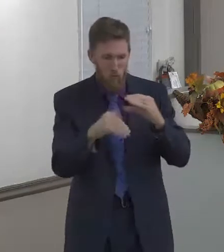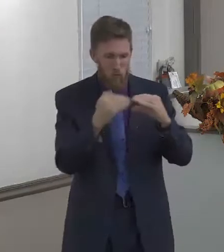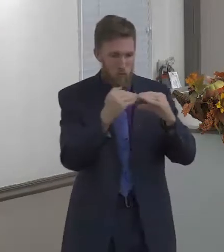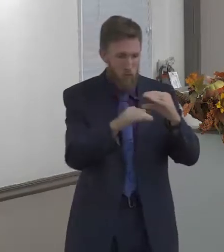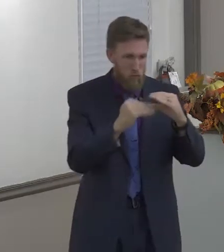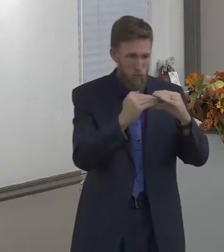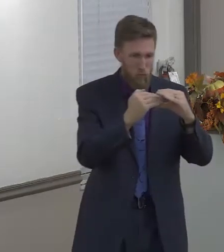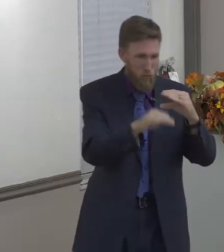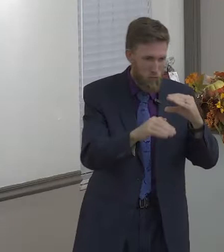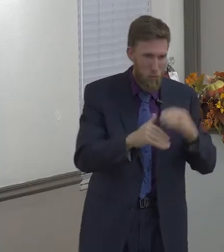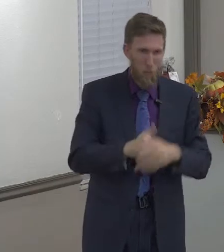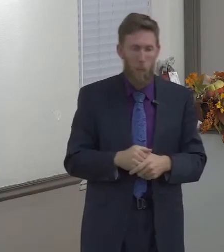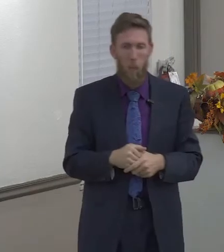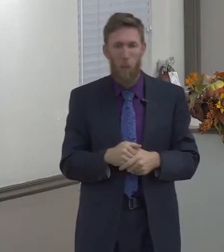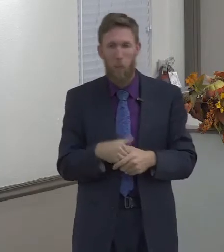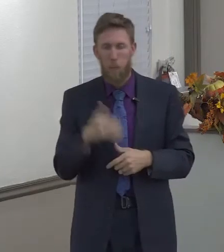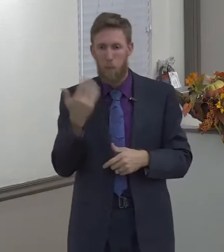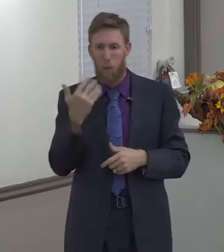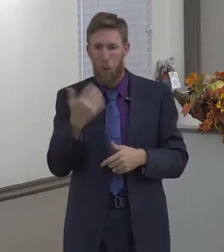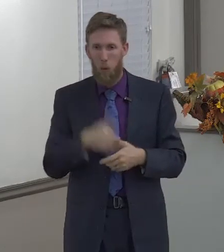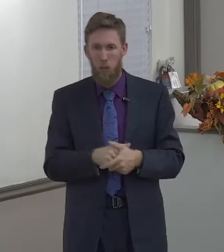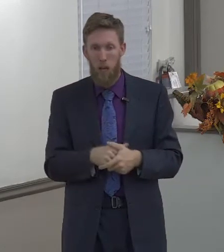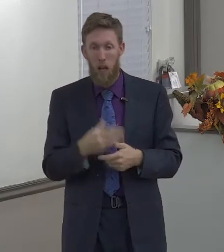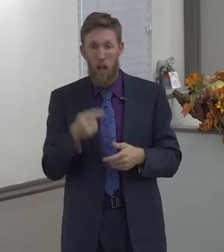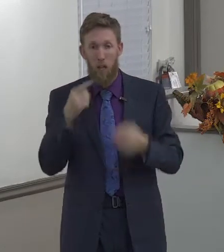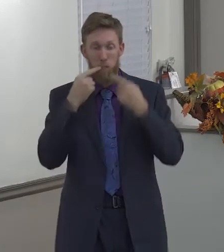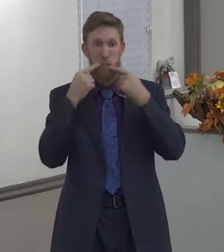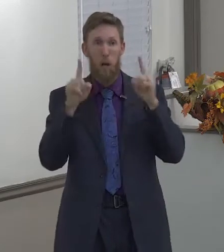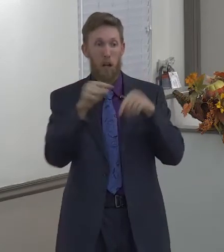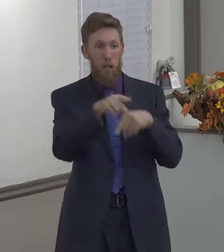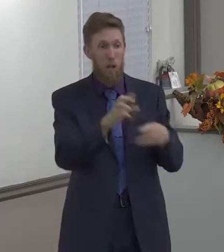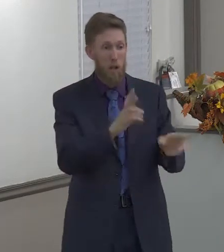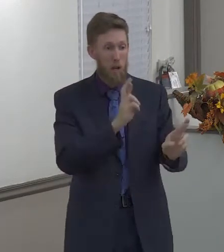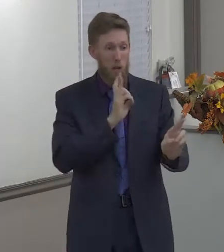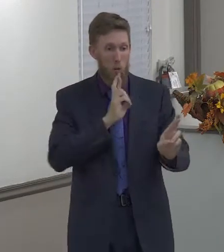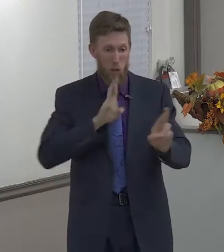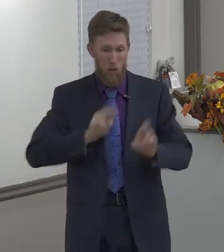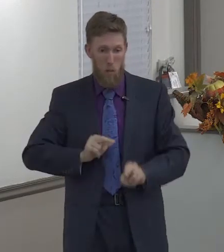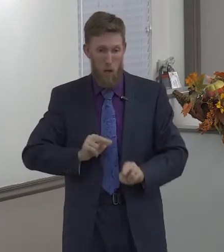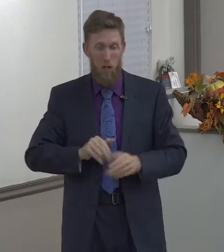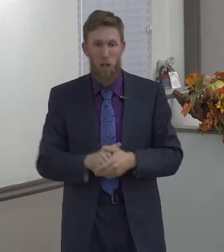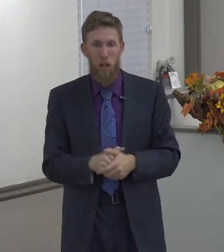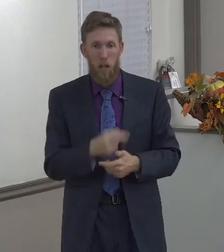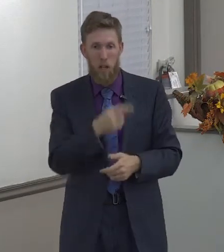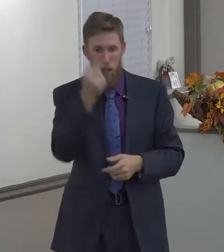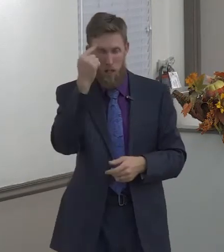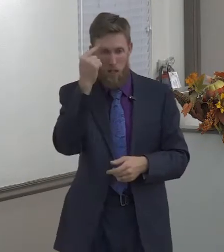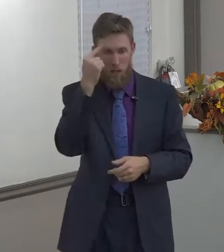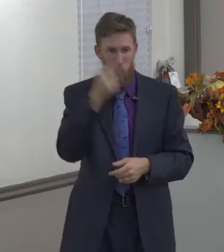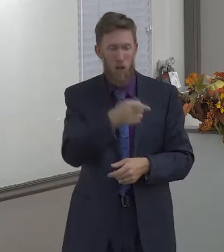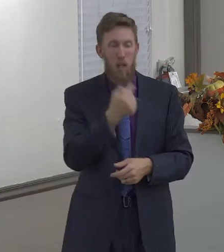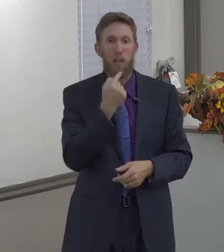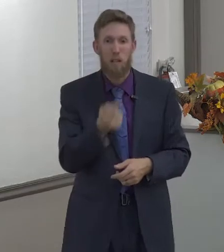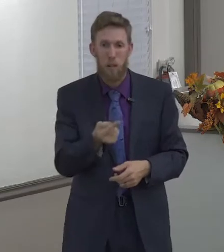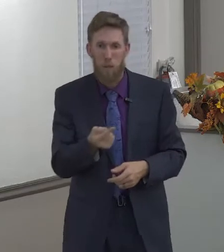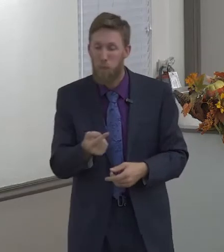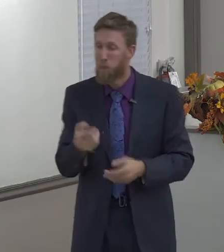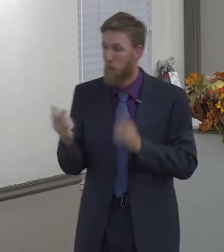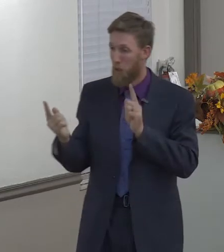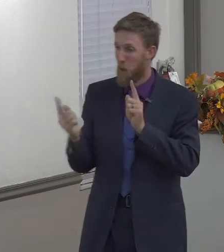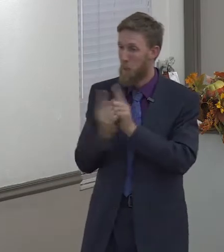stayed home. And at 8 o'clock, the doorbell rings, and there's this young lady there, and she says, I'm here for drywall repair. I'm like, all